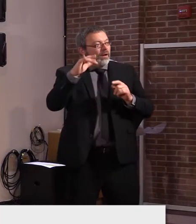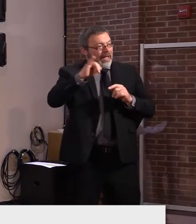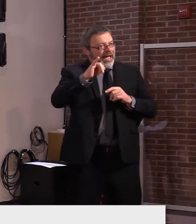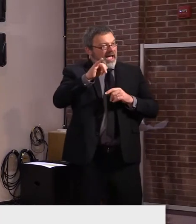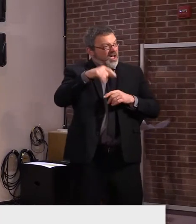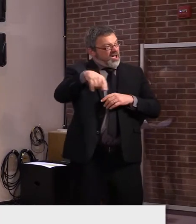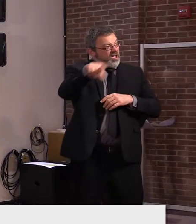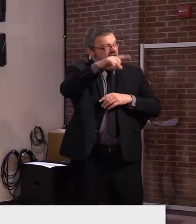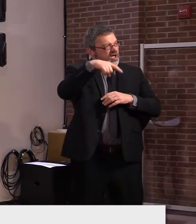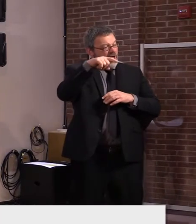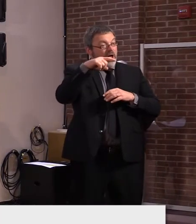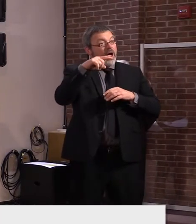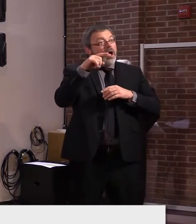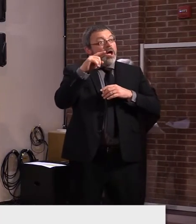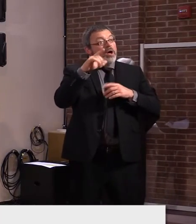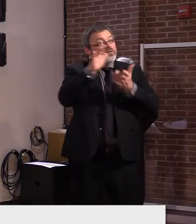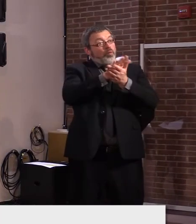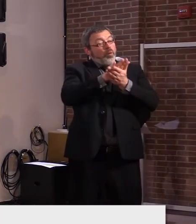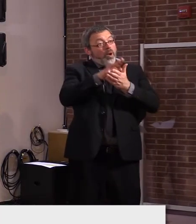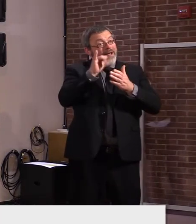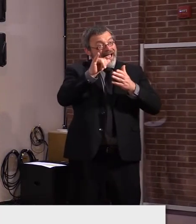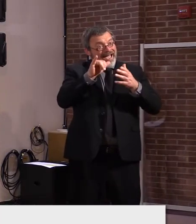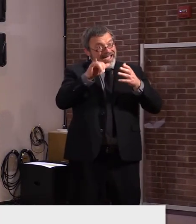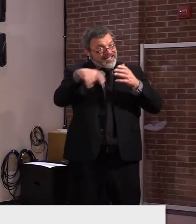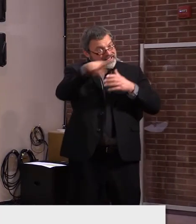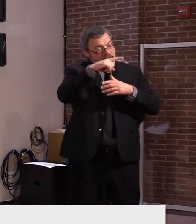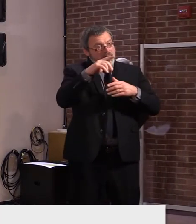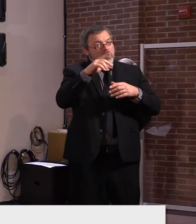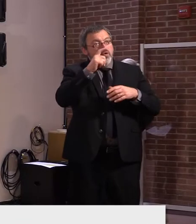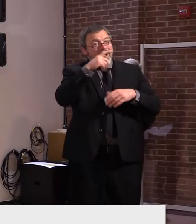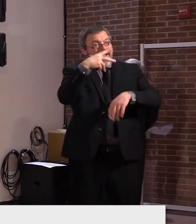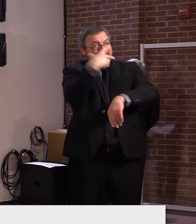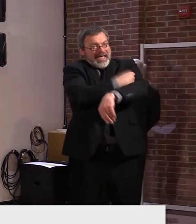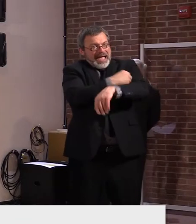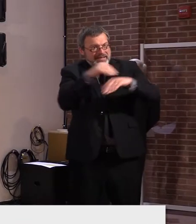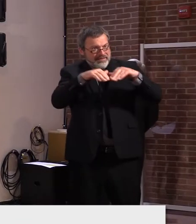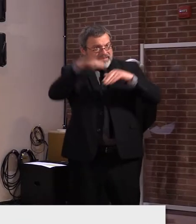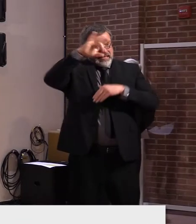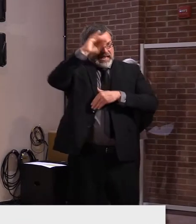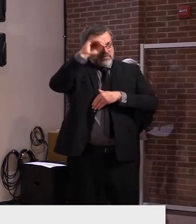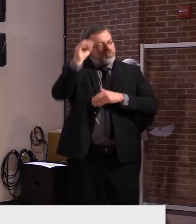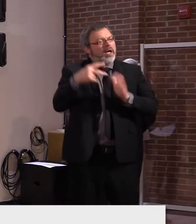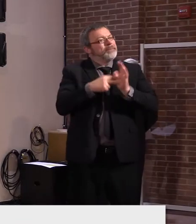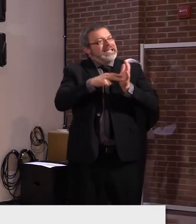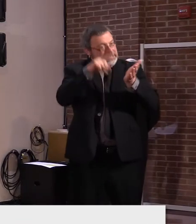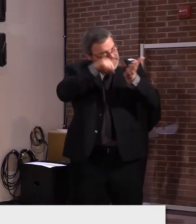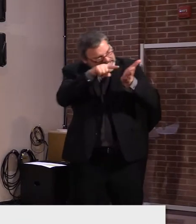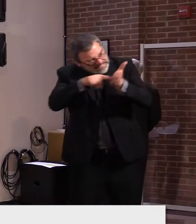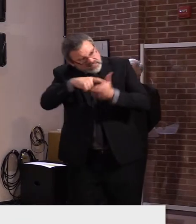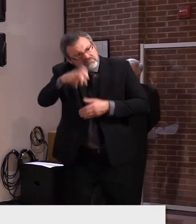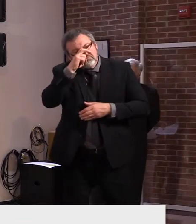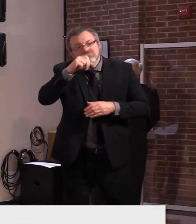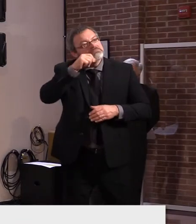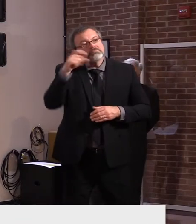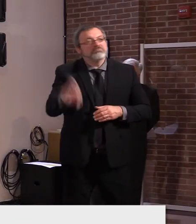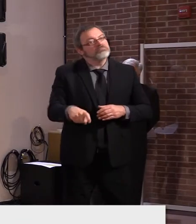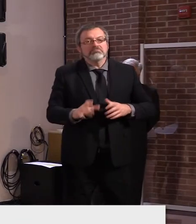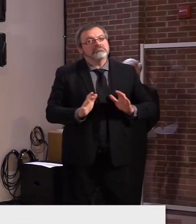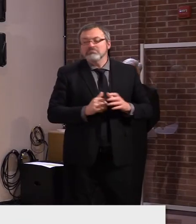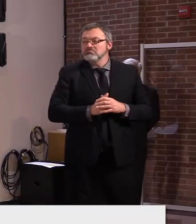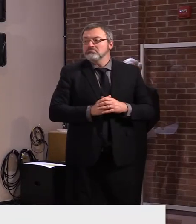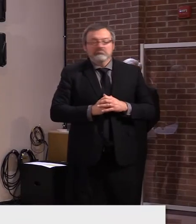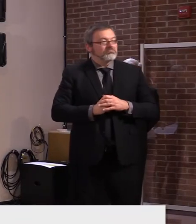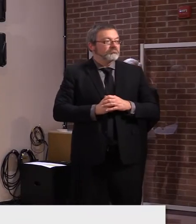So by giving nurses this direct access to this information, it will greatly allow districts to redeploy potentially resources